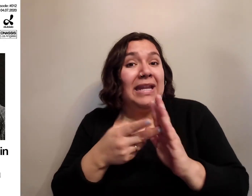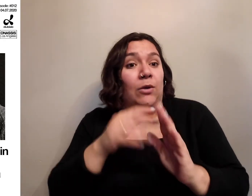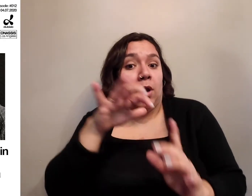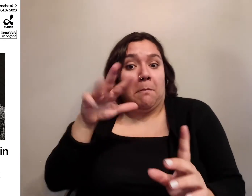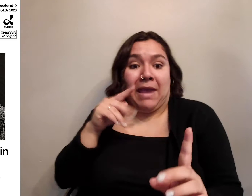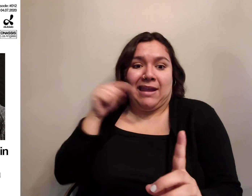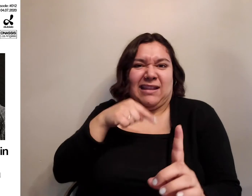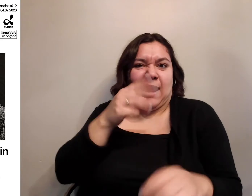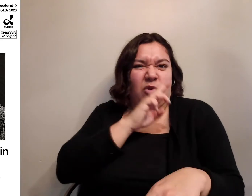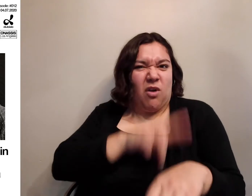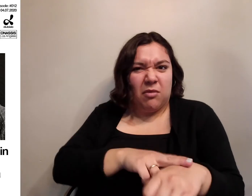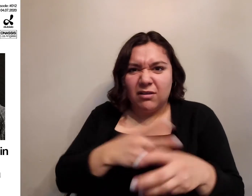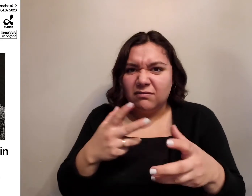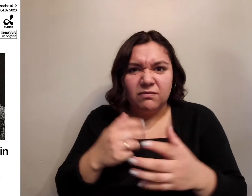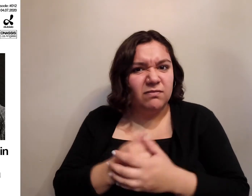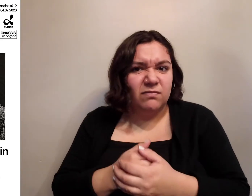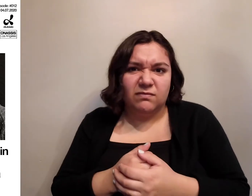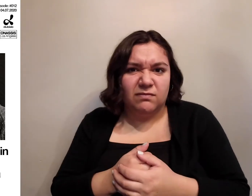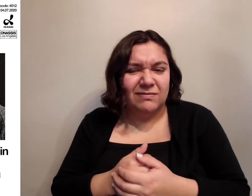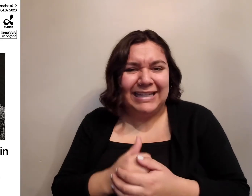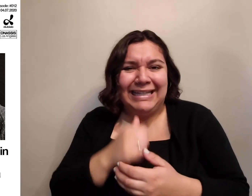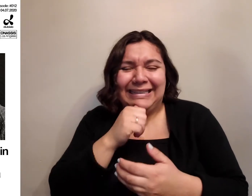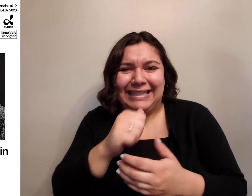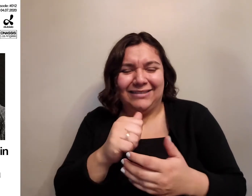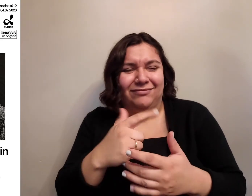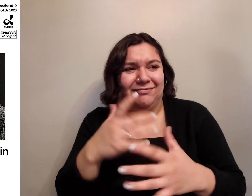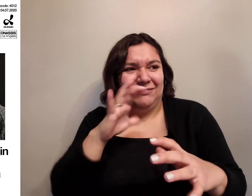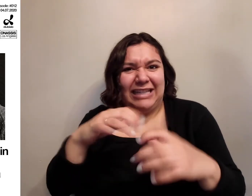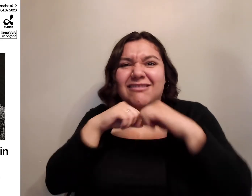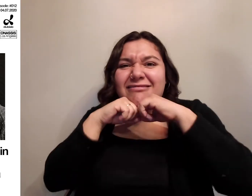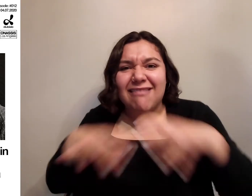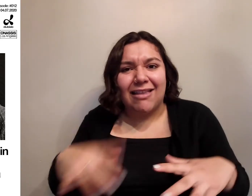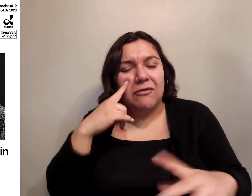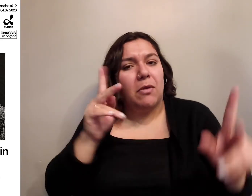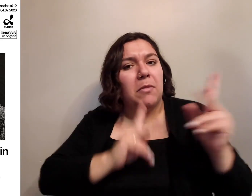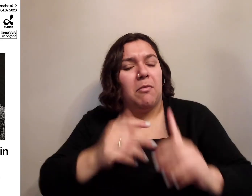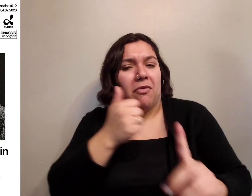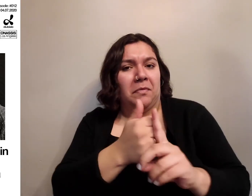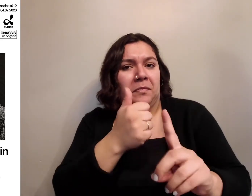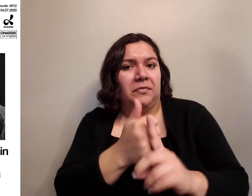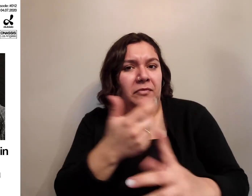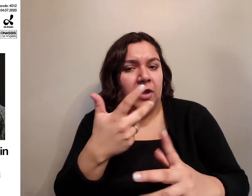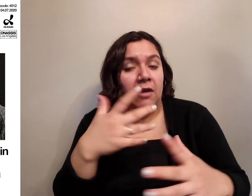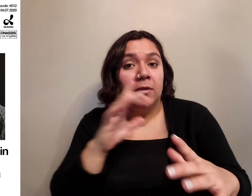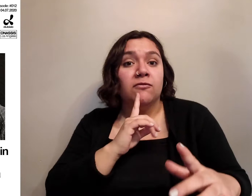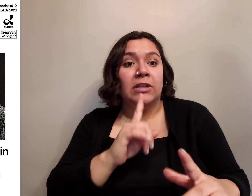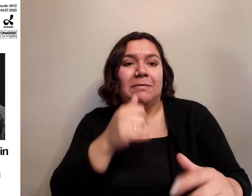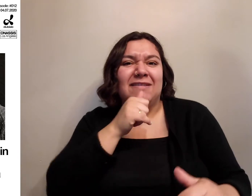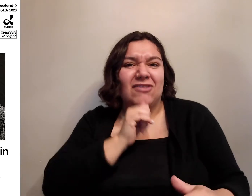that does nothing for the people who have been